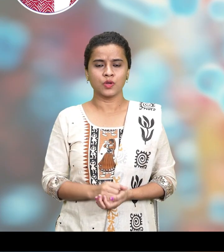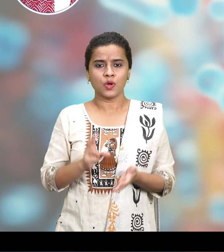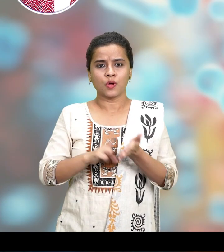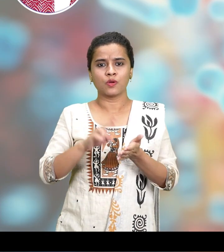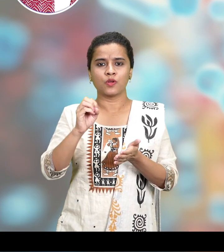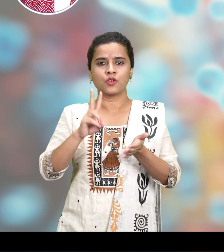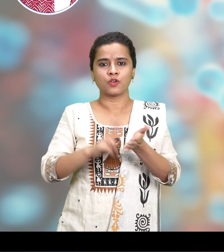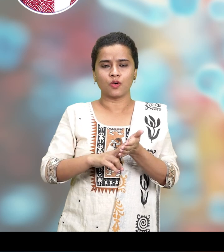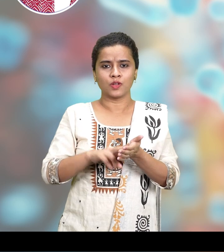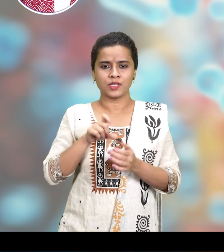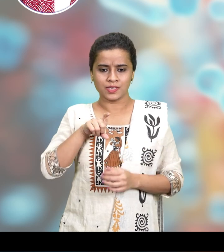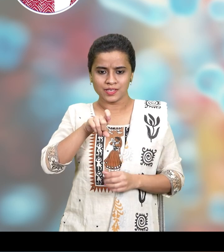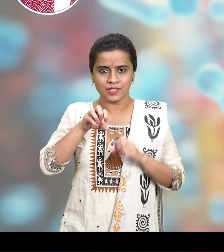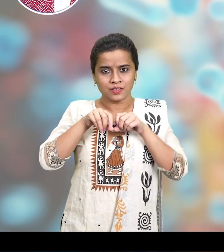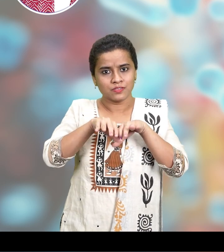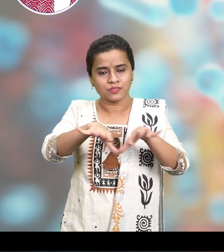non-infectious causes.